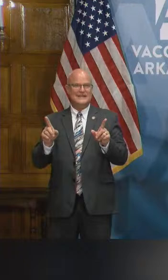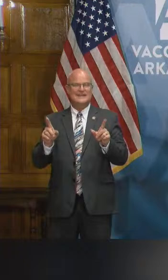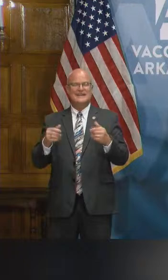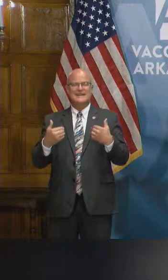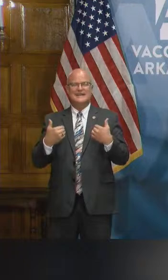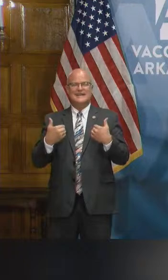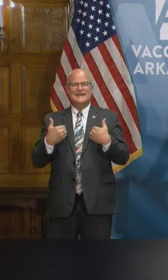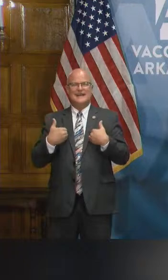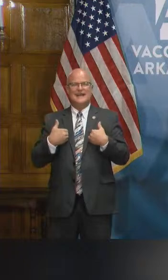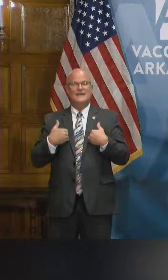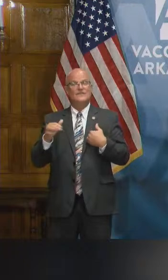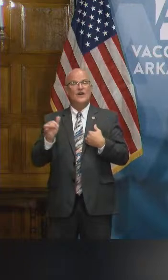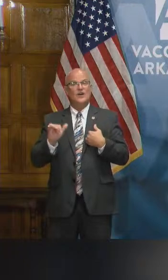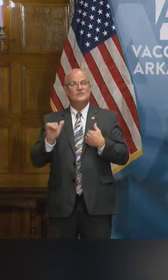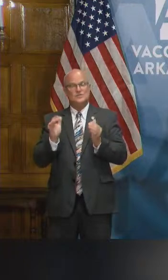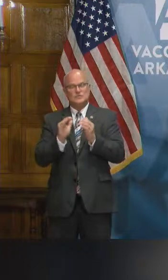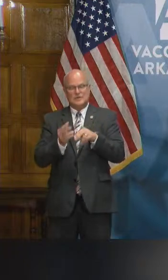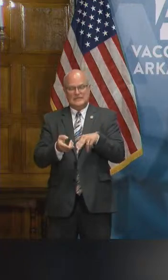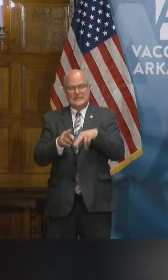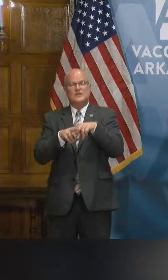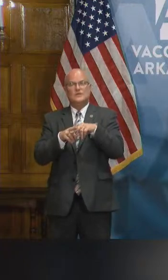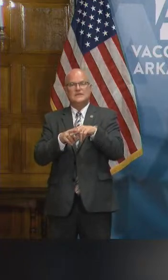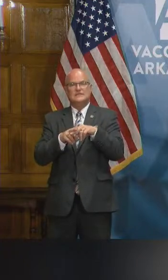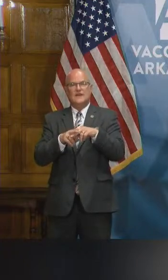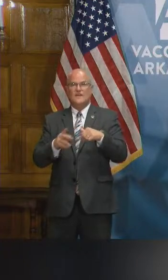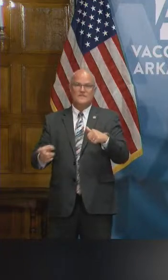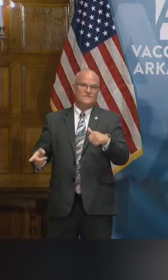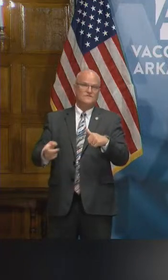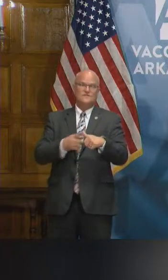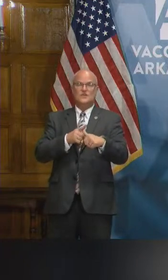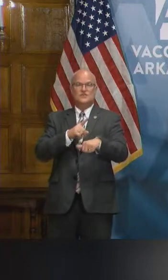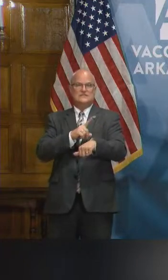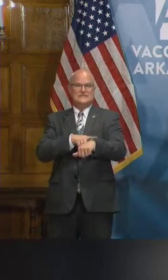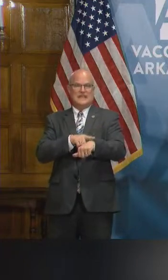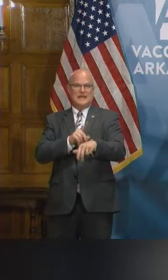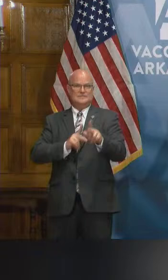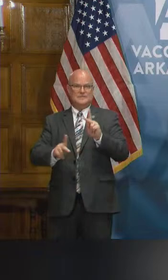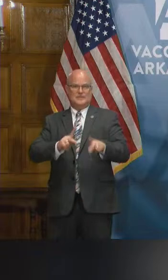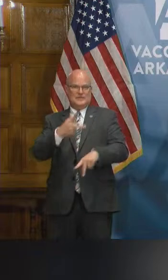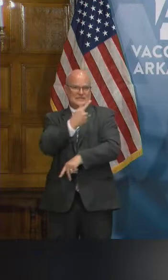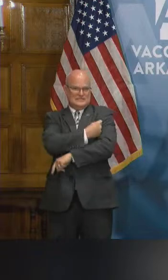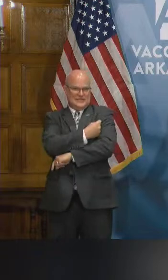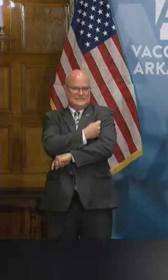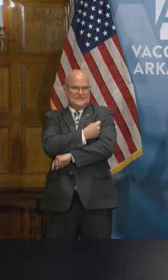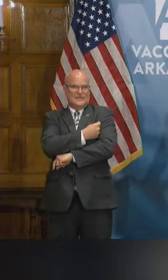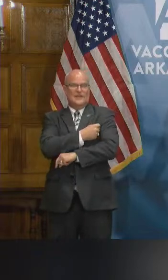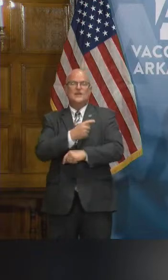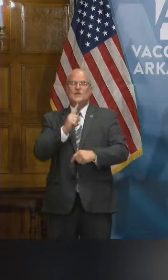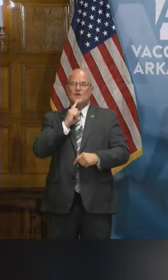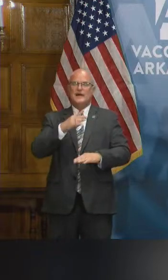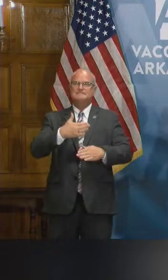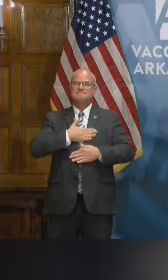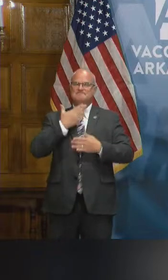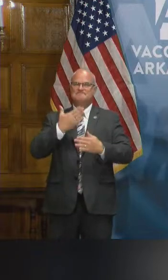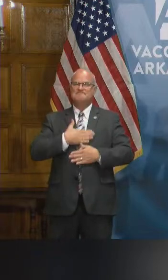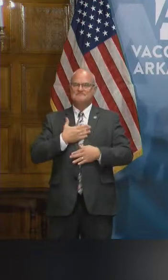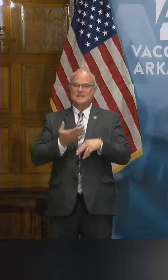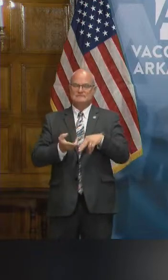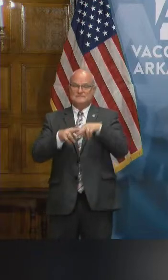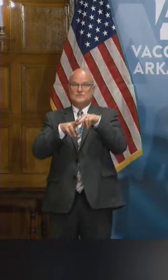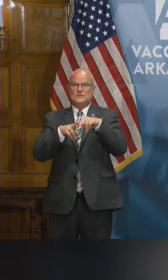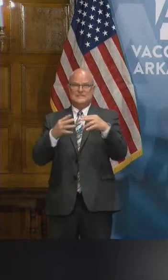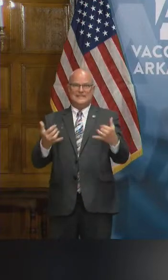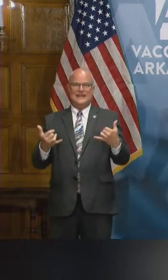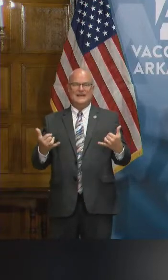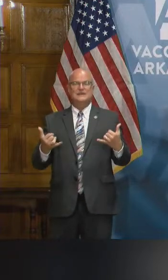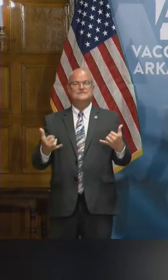we have also a small increase in our first doses. And so I'm pleased that that is up a little